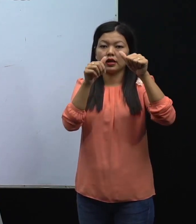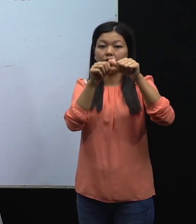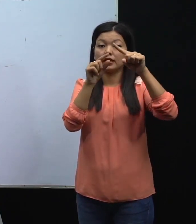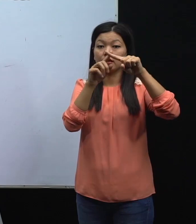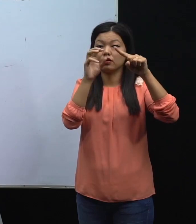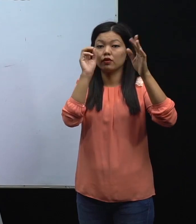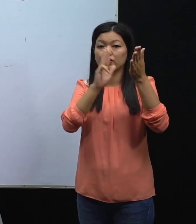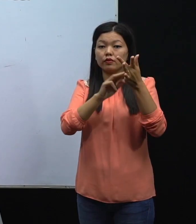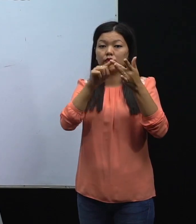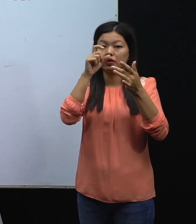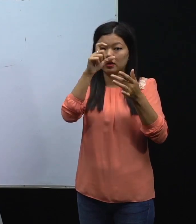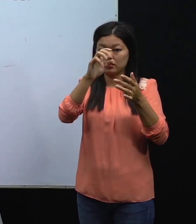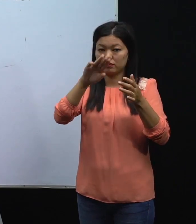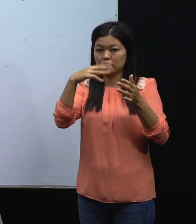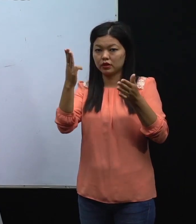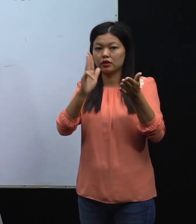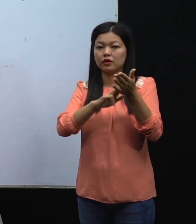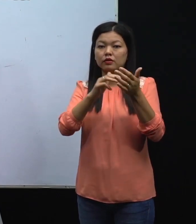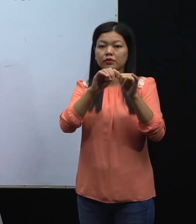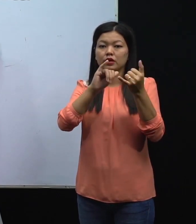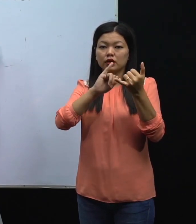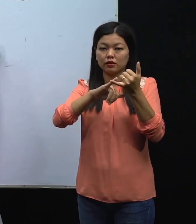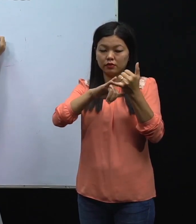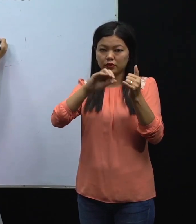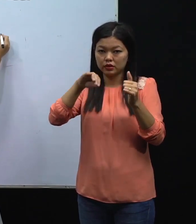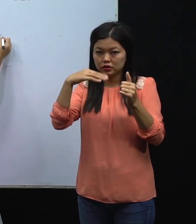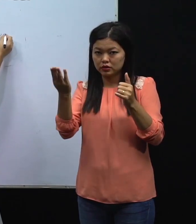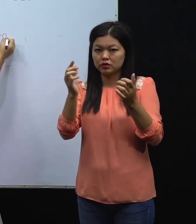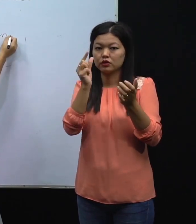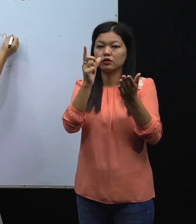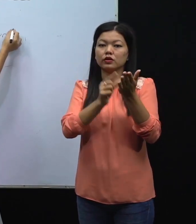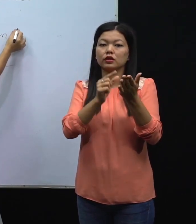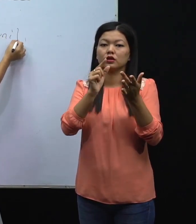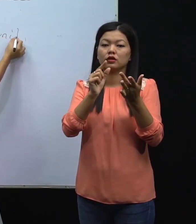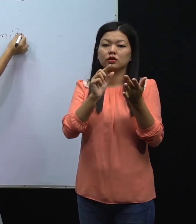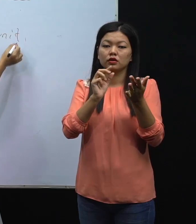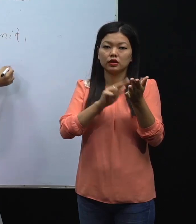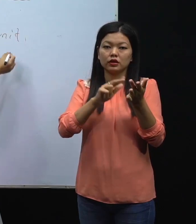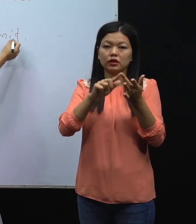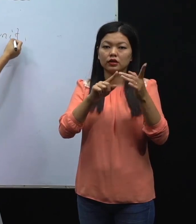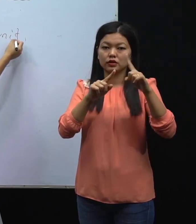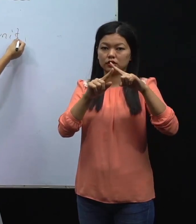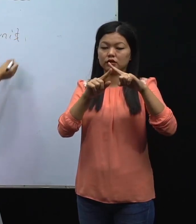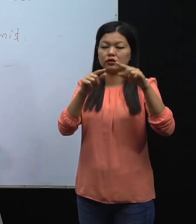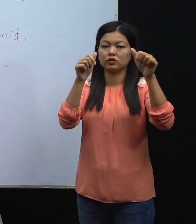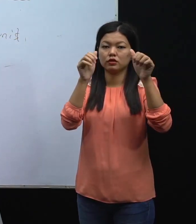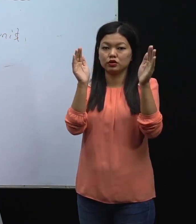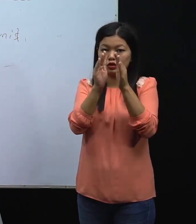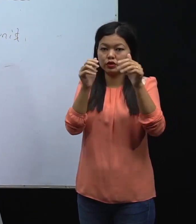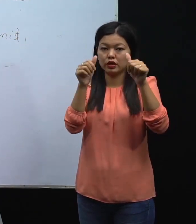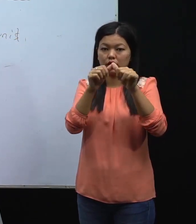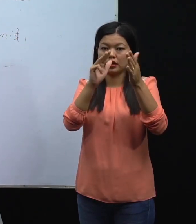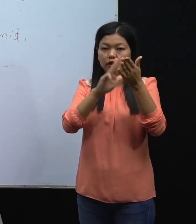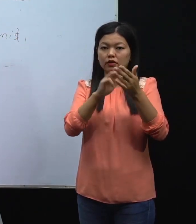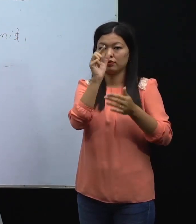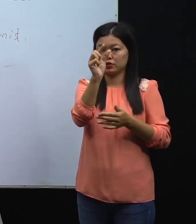atomic mass unit. Clear?